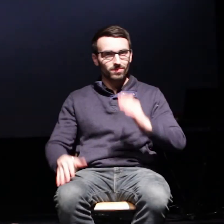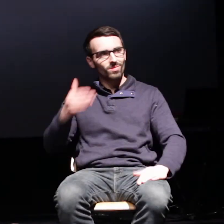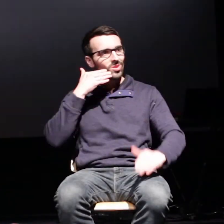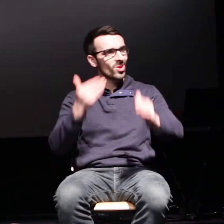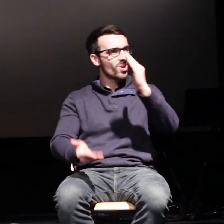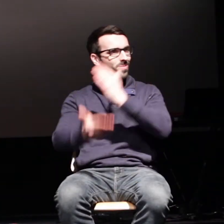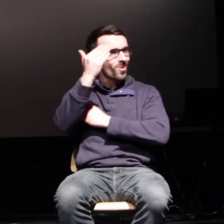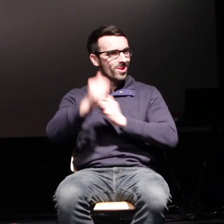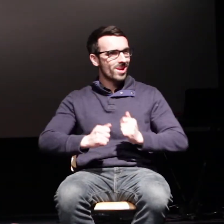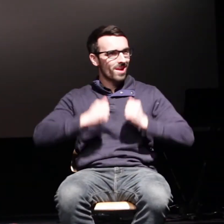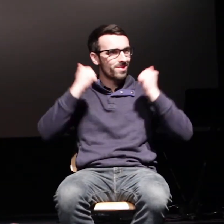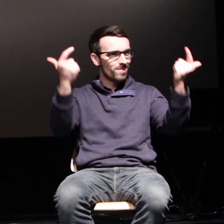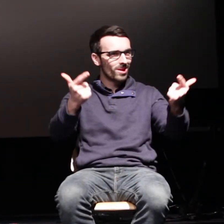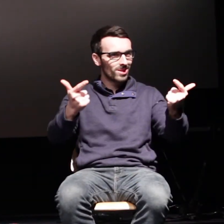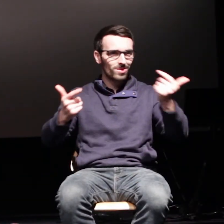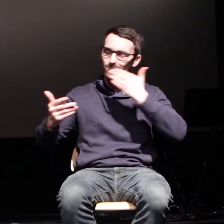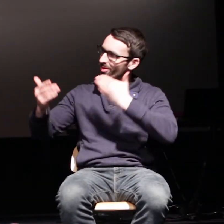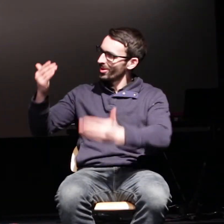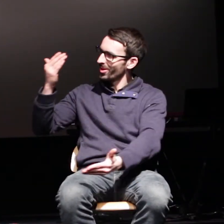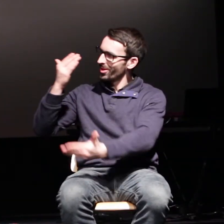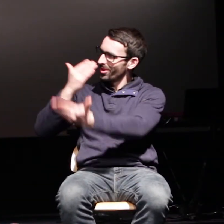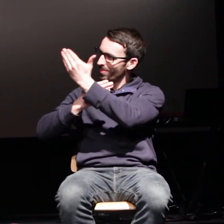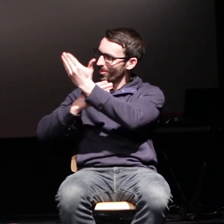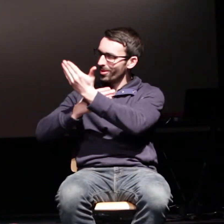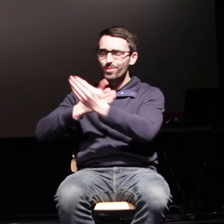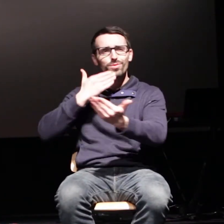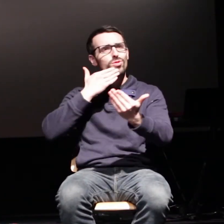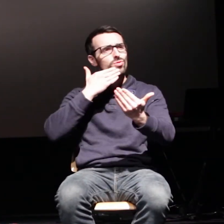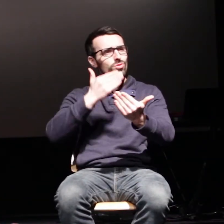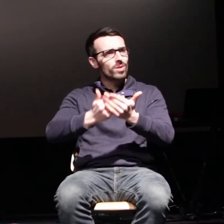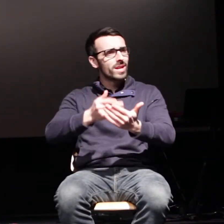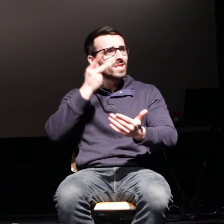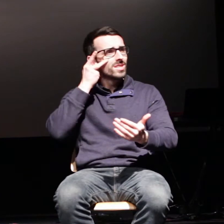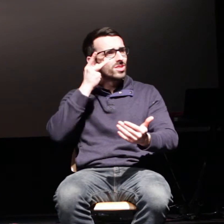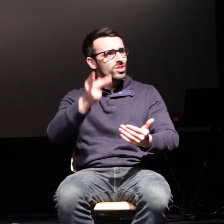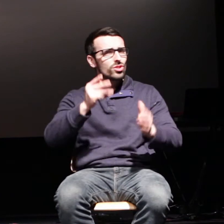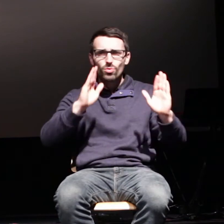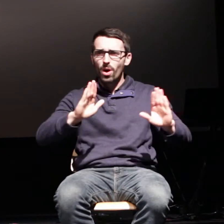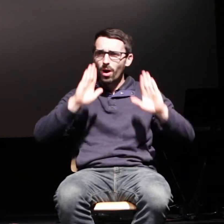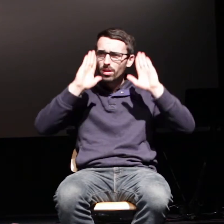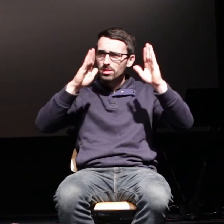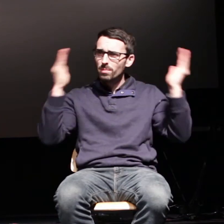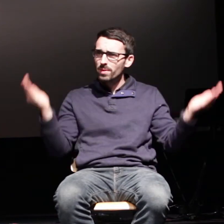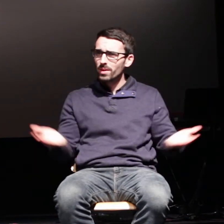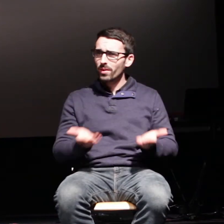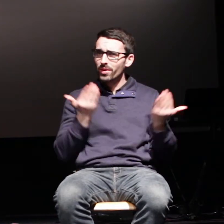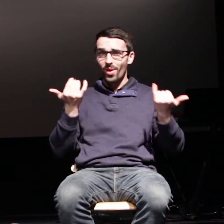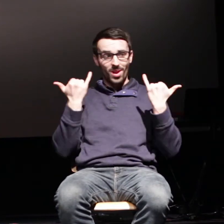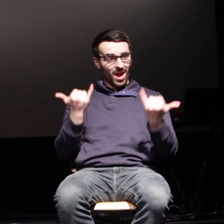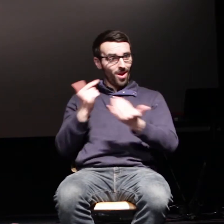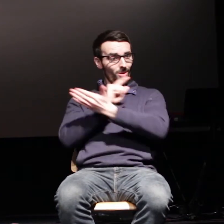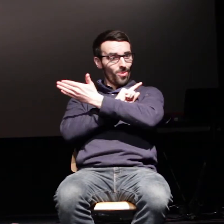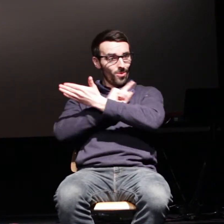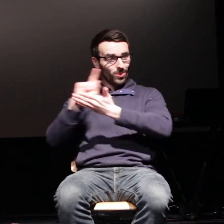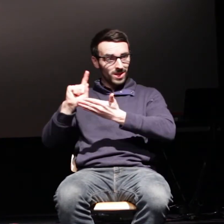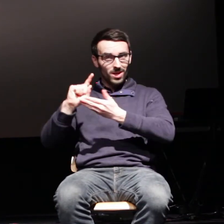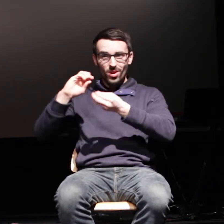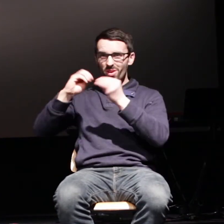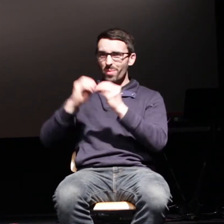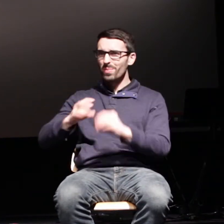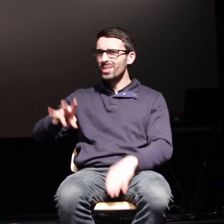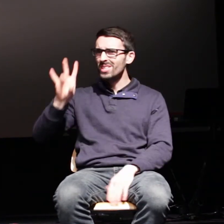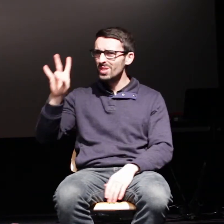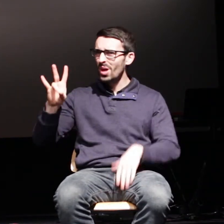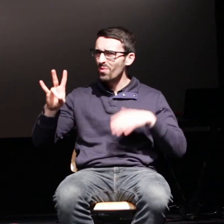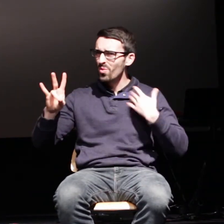Good morning, everybody. It's great to see you. Great to have you with us. This is week 7, believe it or not, of this series we've been